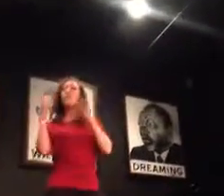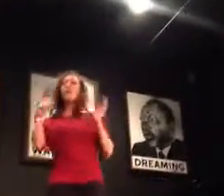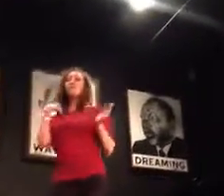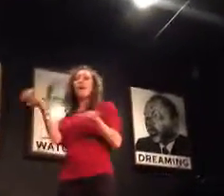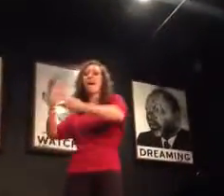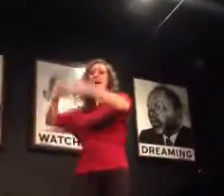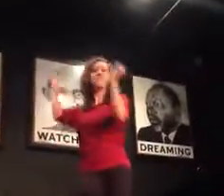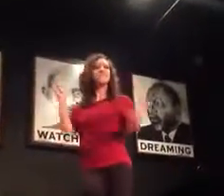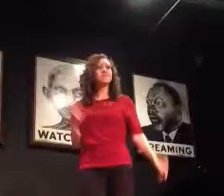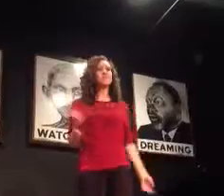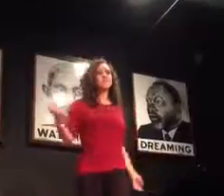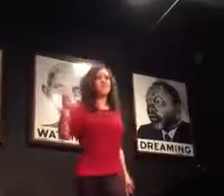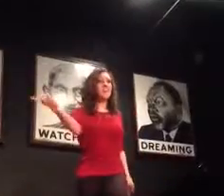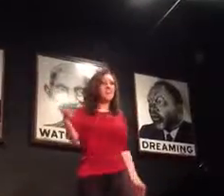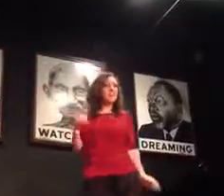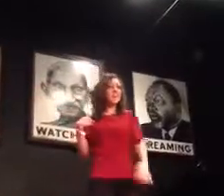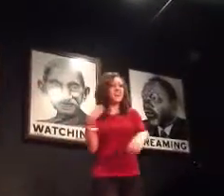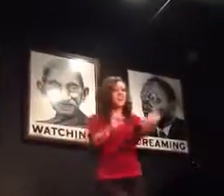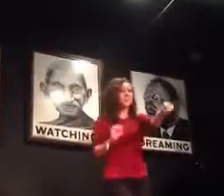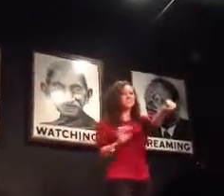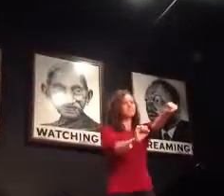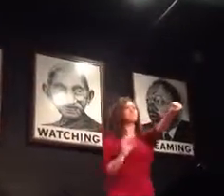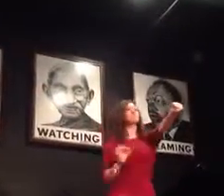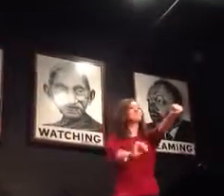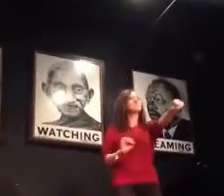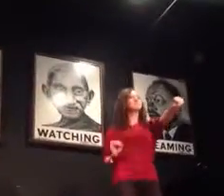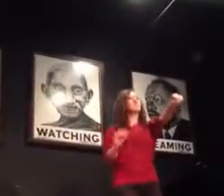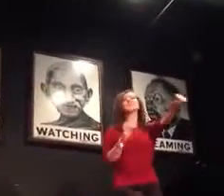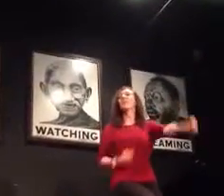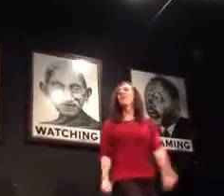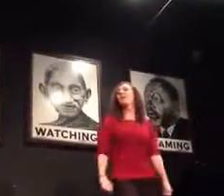room and meet somebody. Can I get a toot-toot? Can I get a